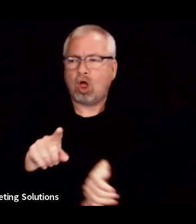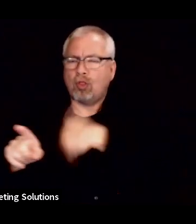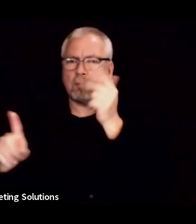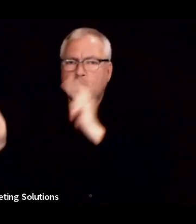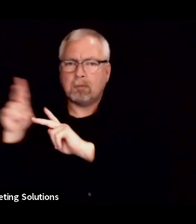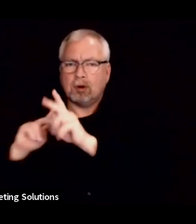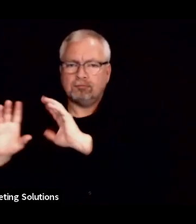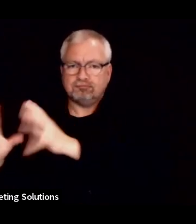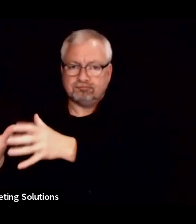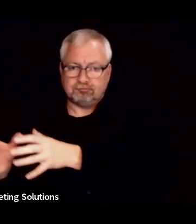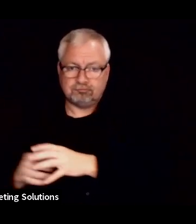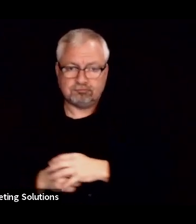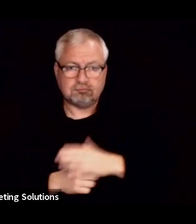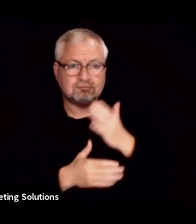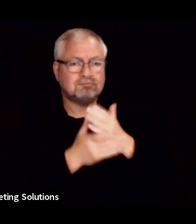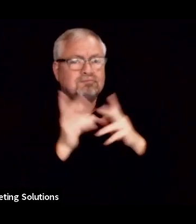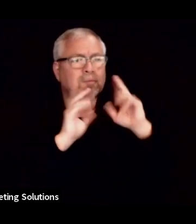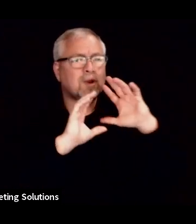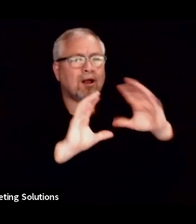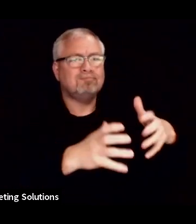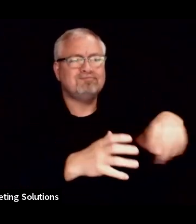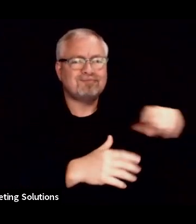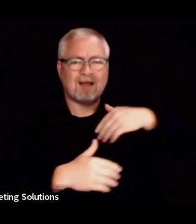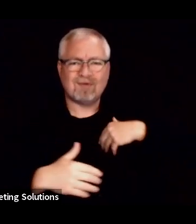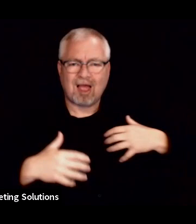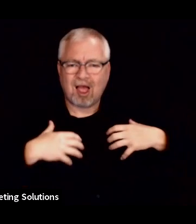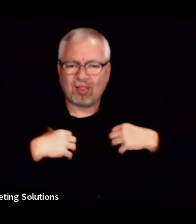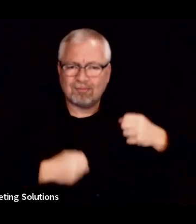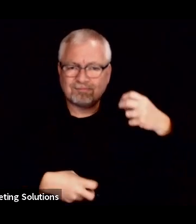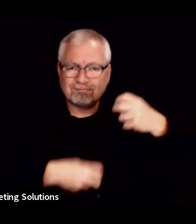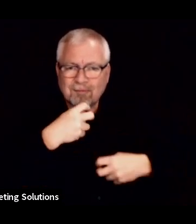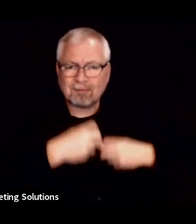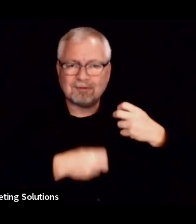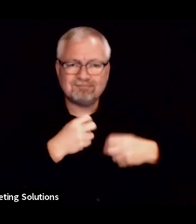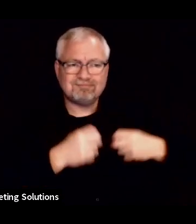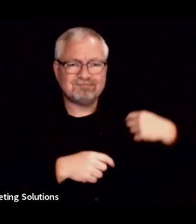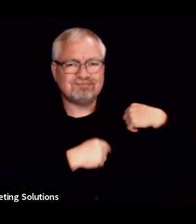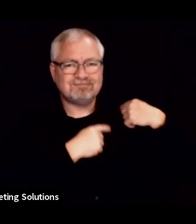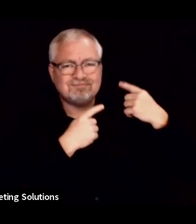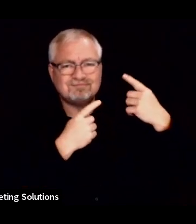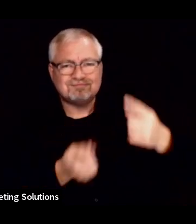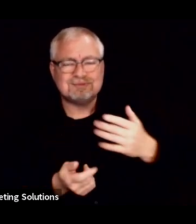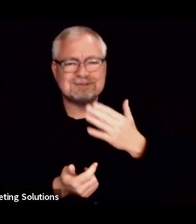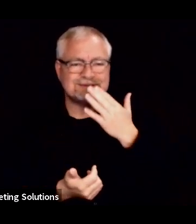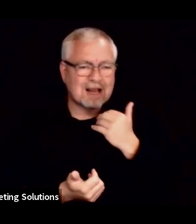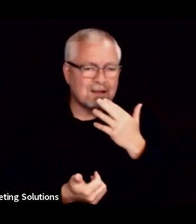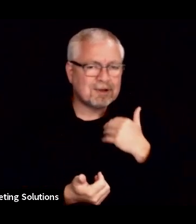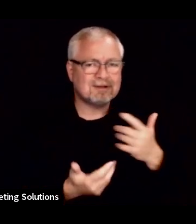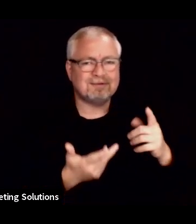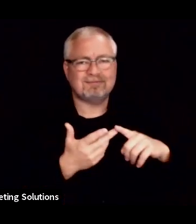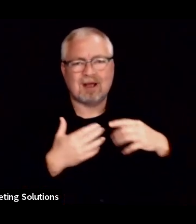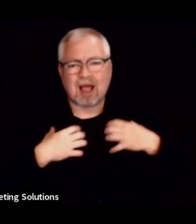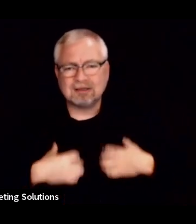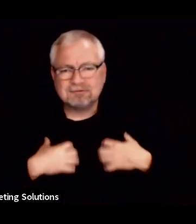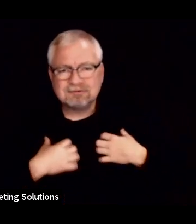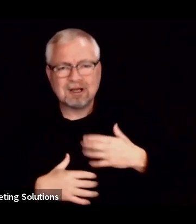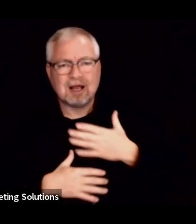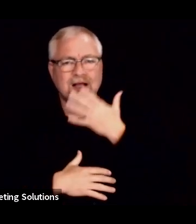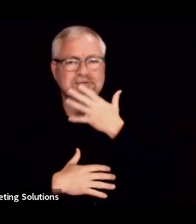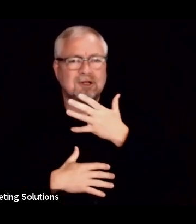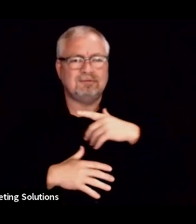disparities among persons of color and the indigenous population. we talk about these data every day,